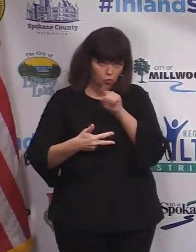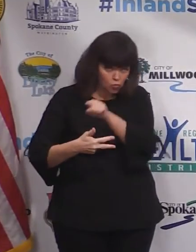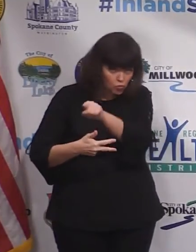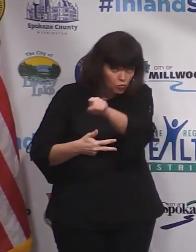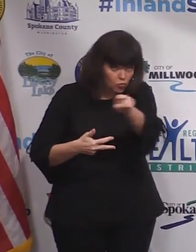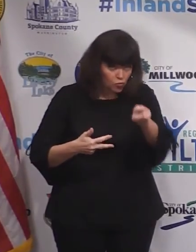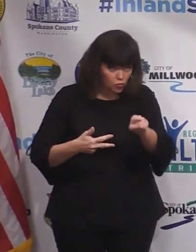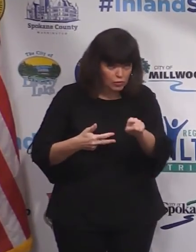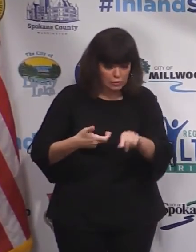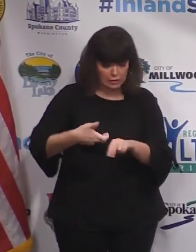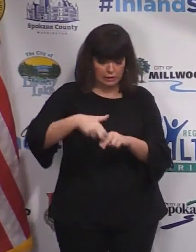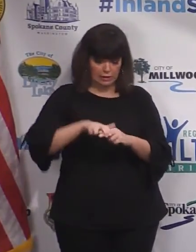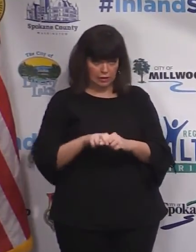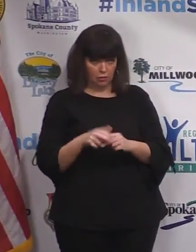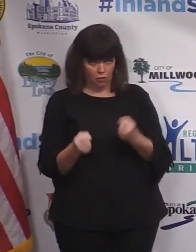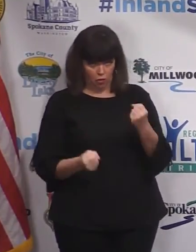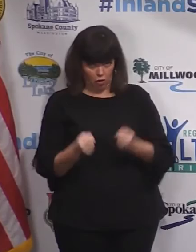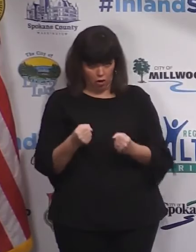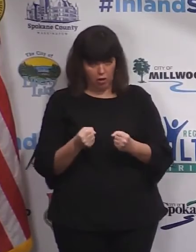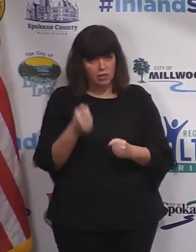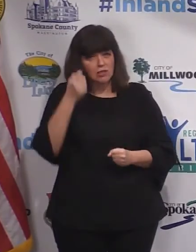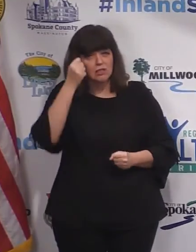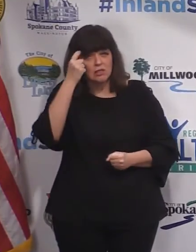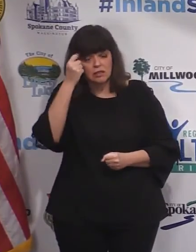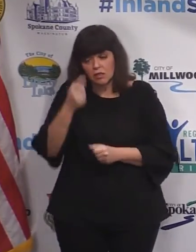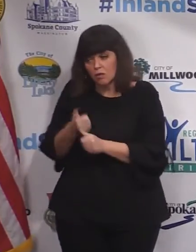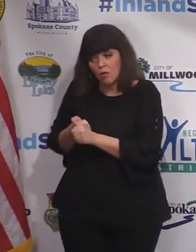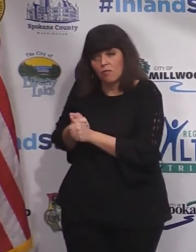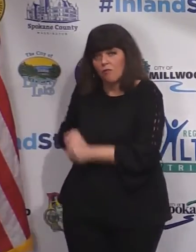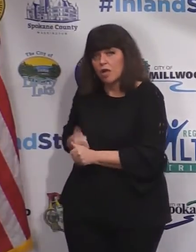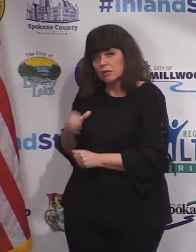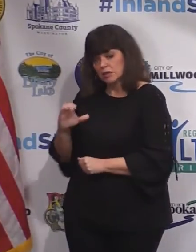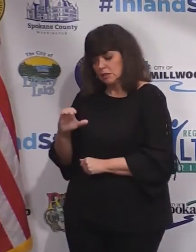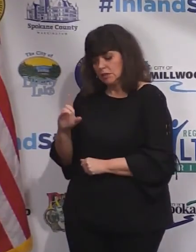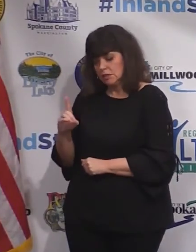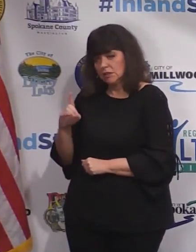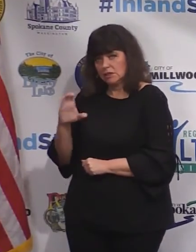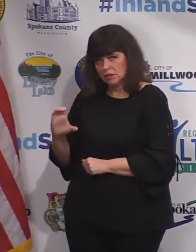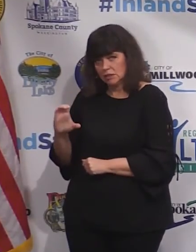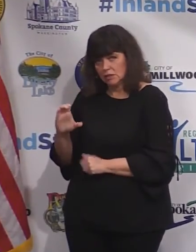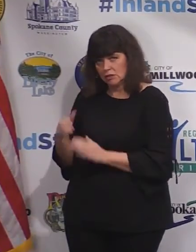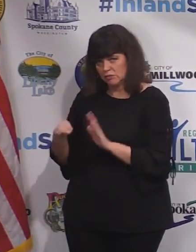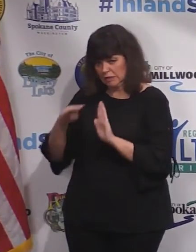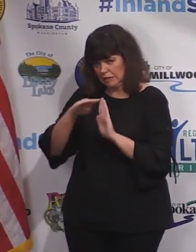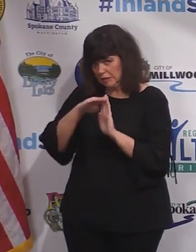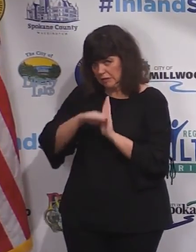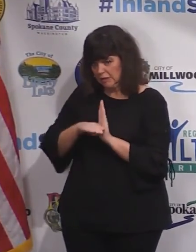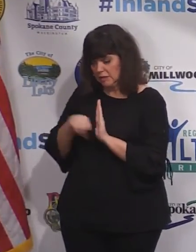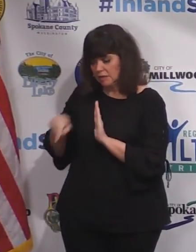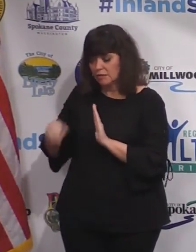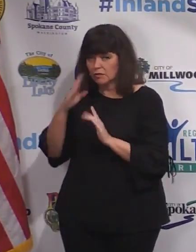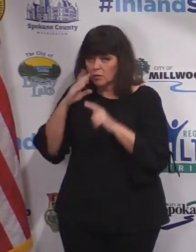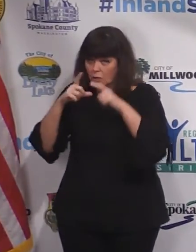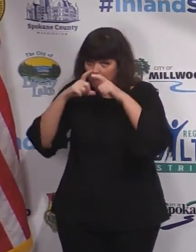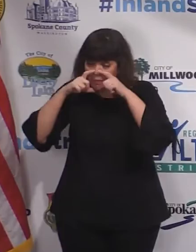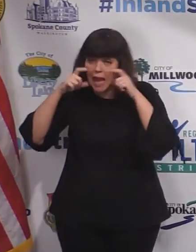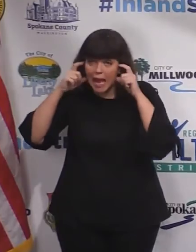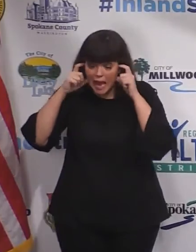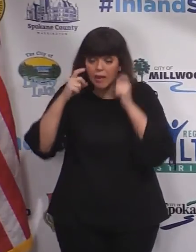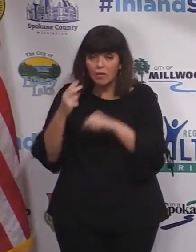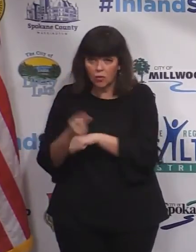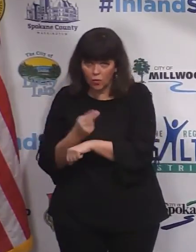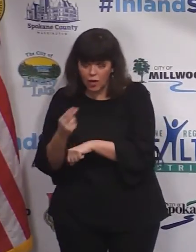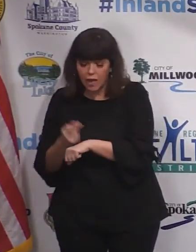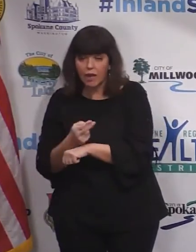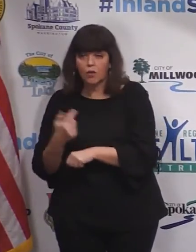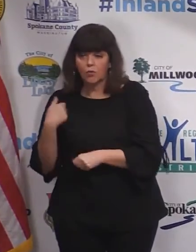guidelines that are set out by the CDC, so wearing masks, sanitizing high-touch surfaces often. Go slow